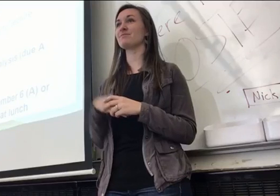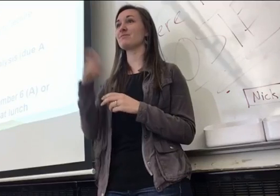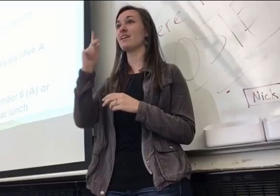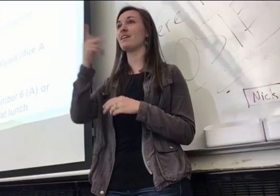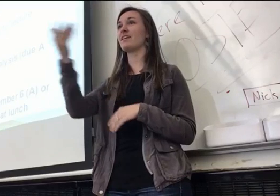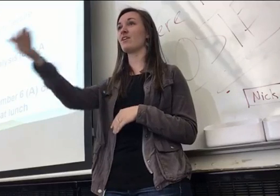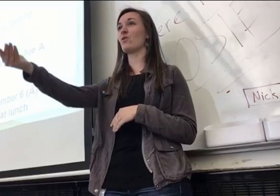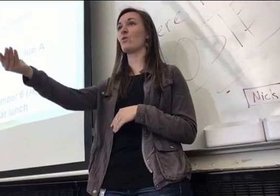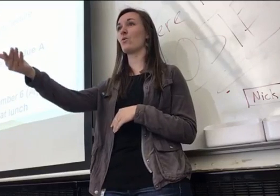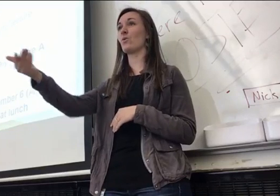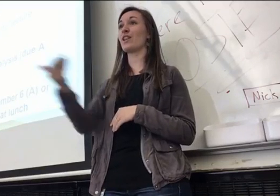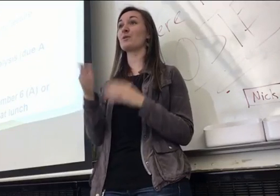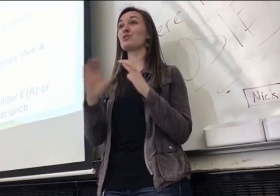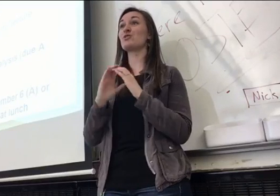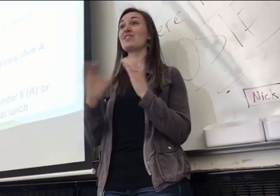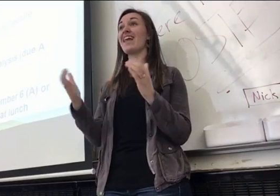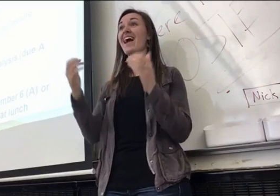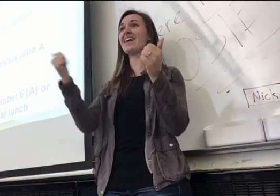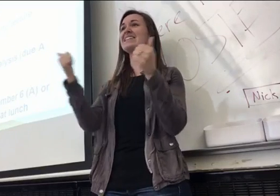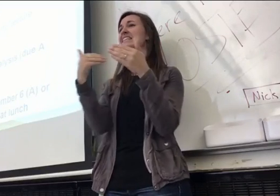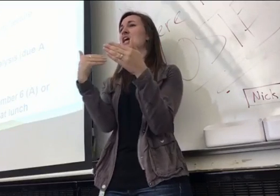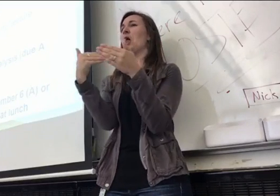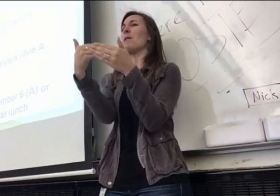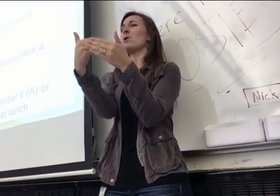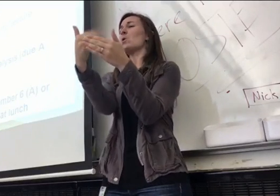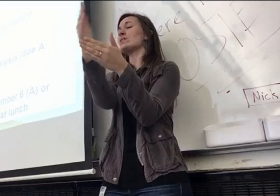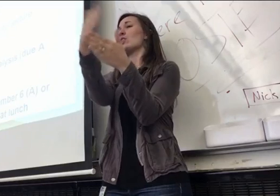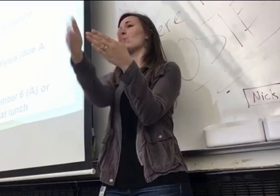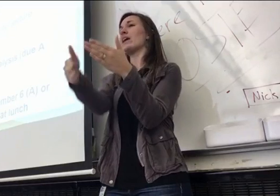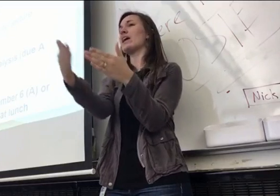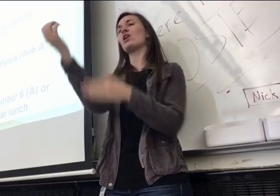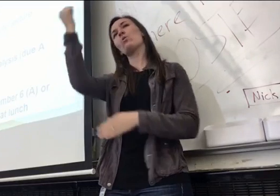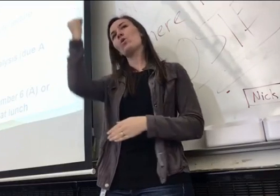All right, welcome to class, guys. It's almost the weekend.